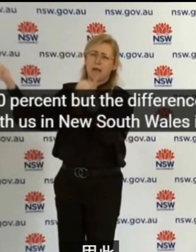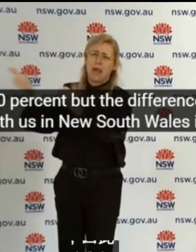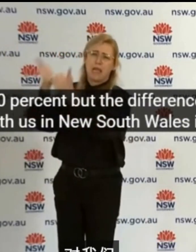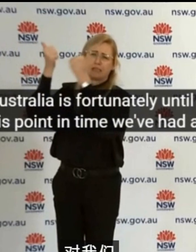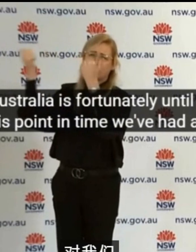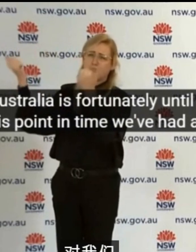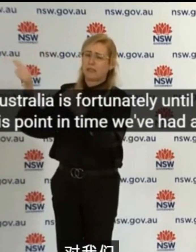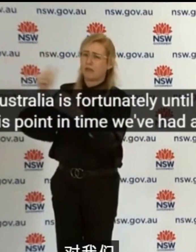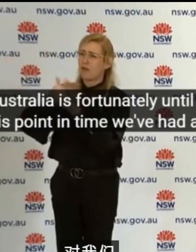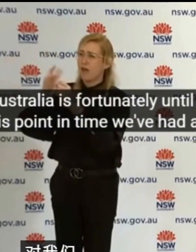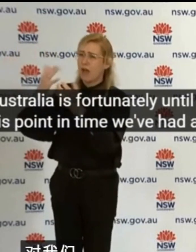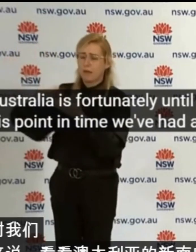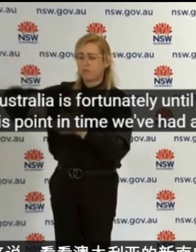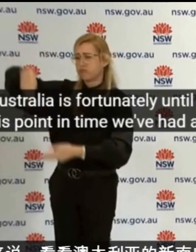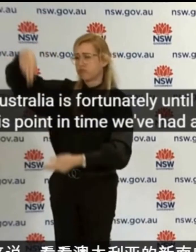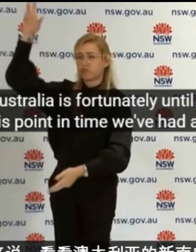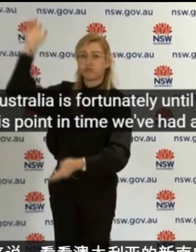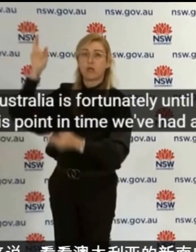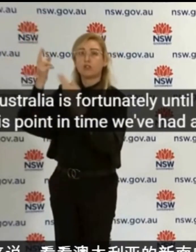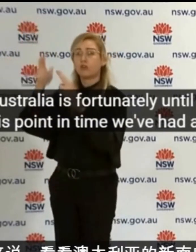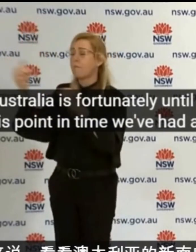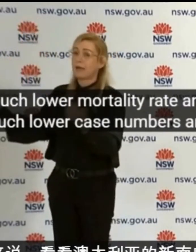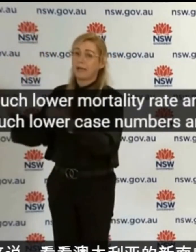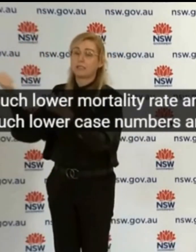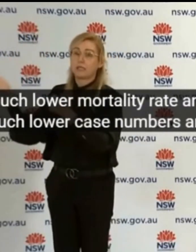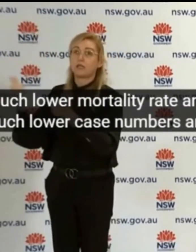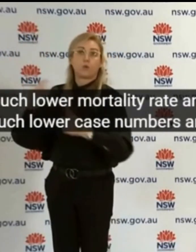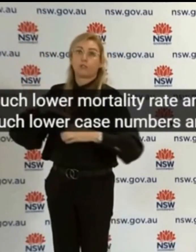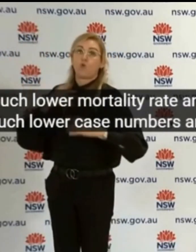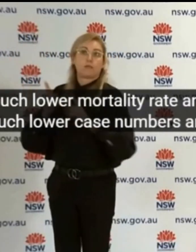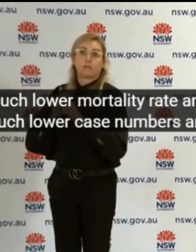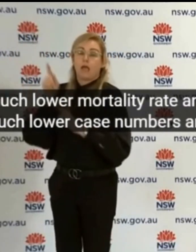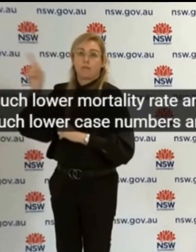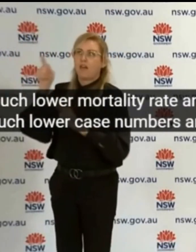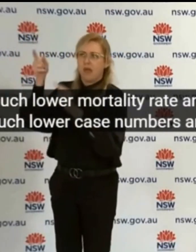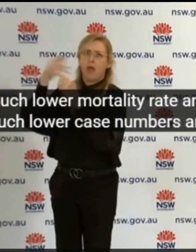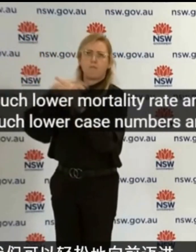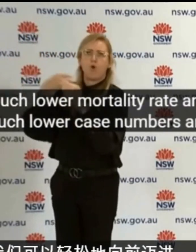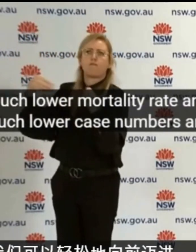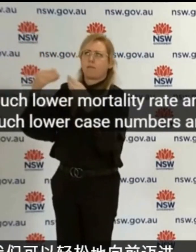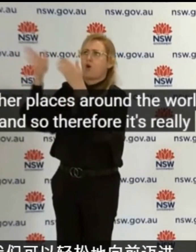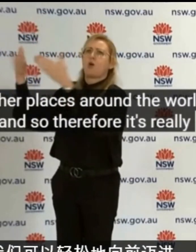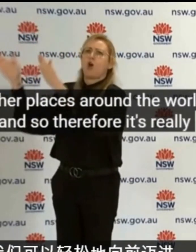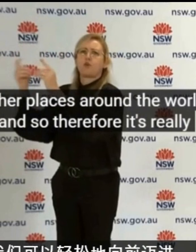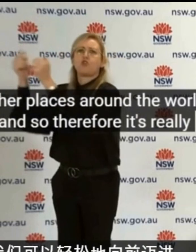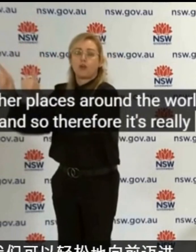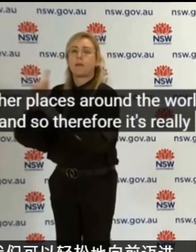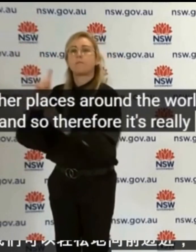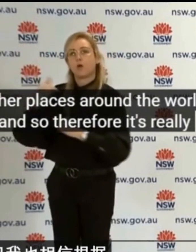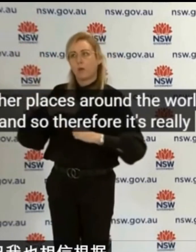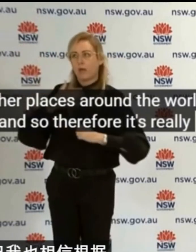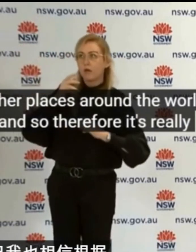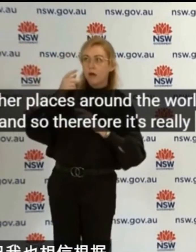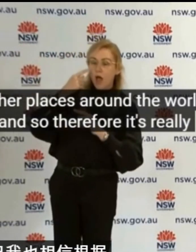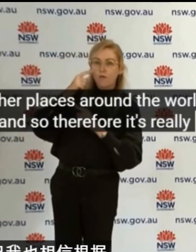us to look at what is acceptable for New South Wales and Australia in terms of what we do ease moving forward. But I do also believe, based on the